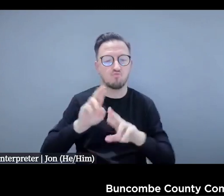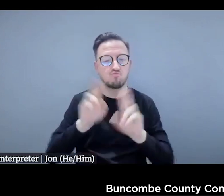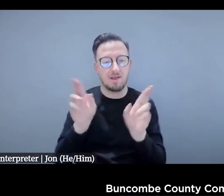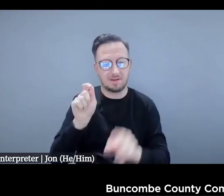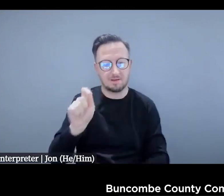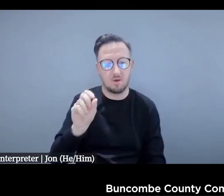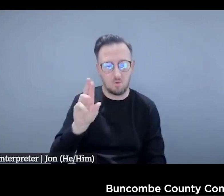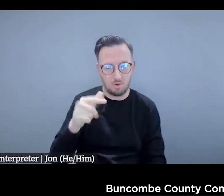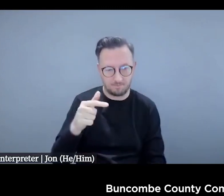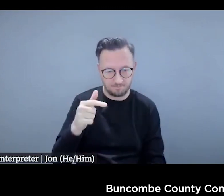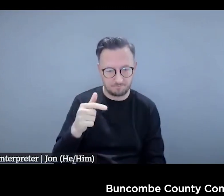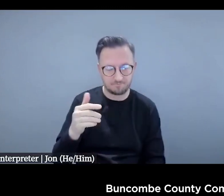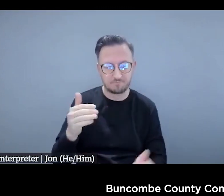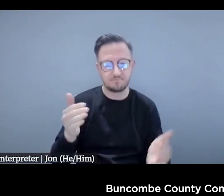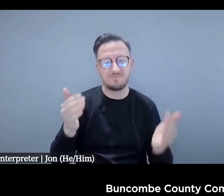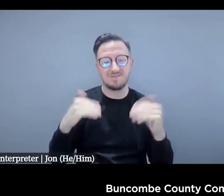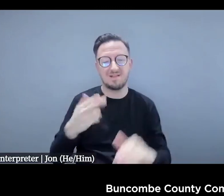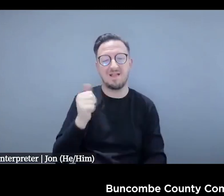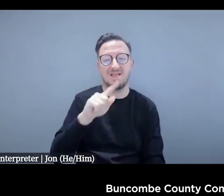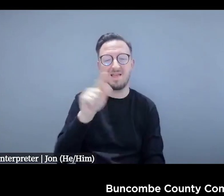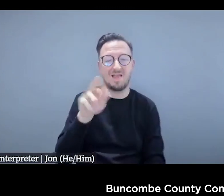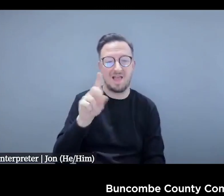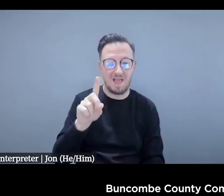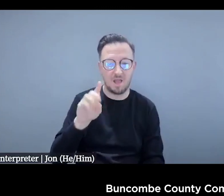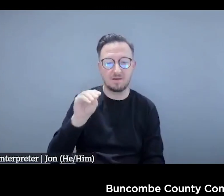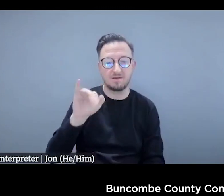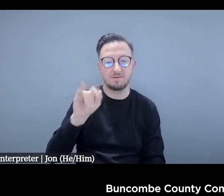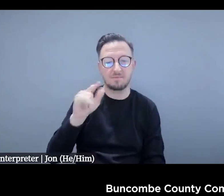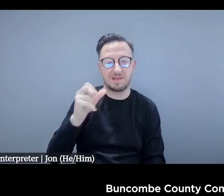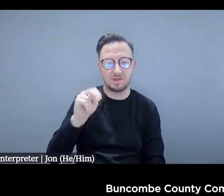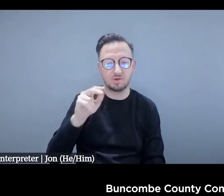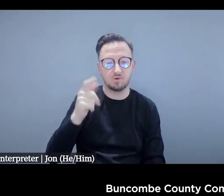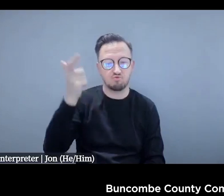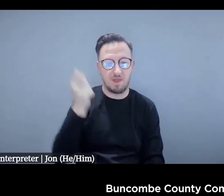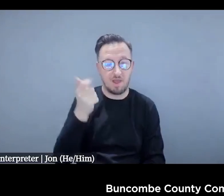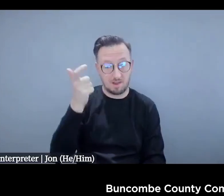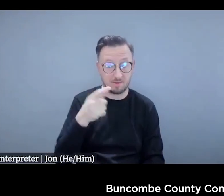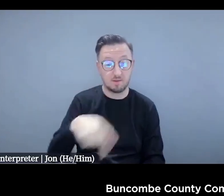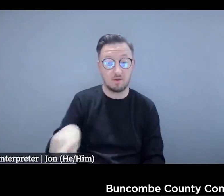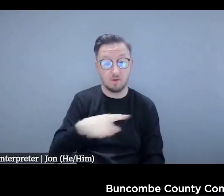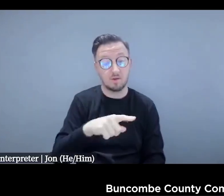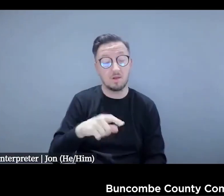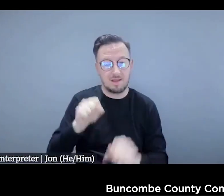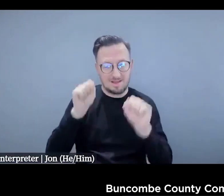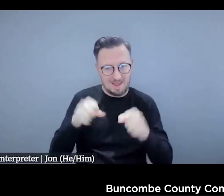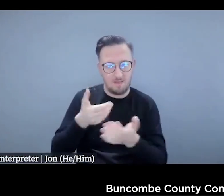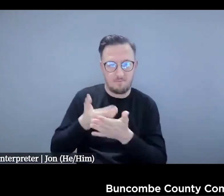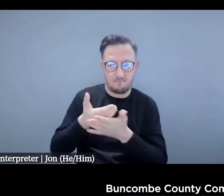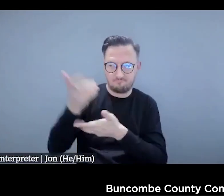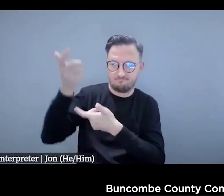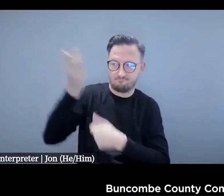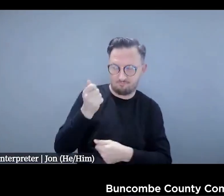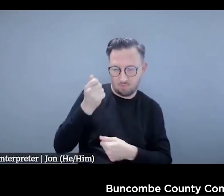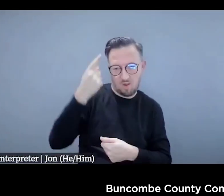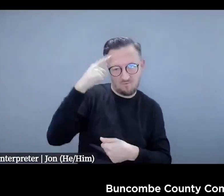Moving to hazard mitigation grants. Buncombe County residents can receive funding for home projects that make their